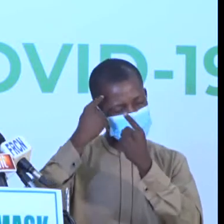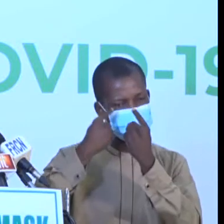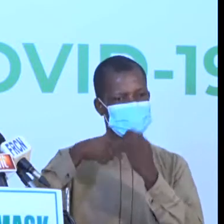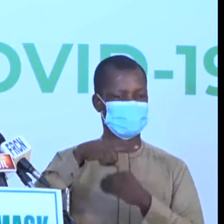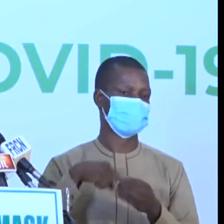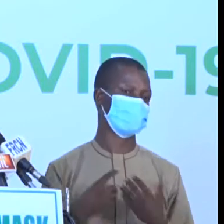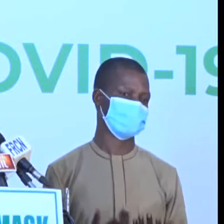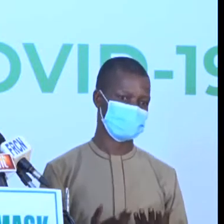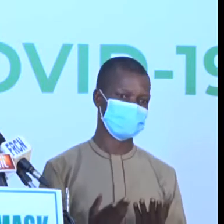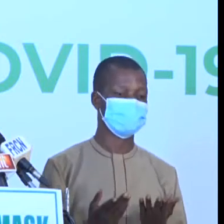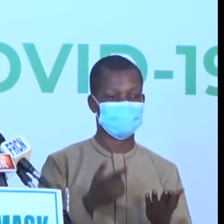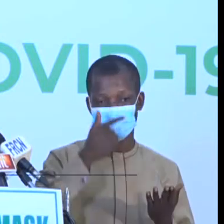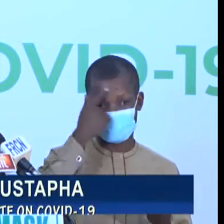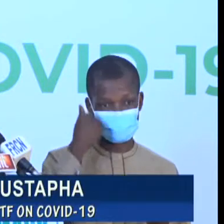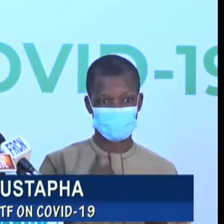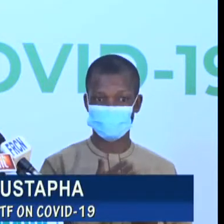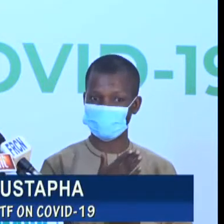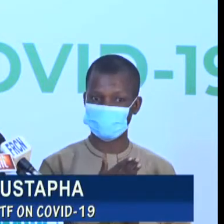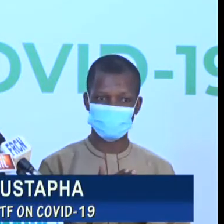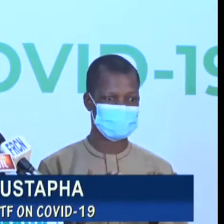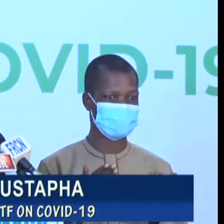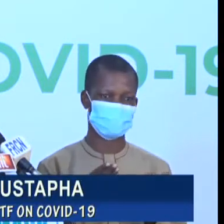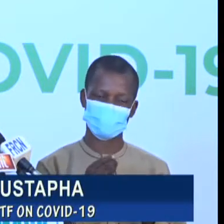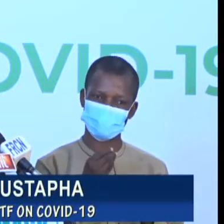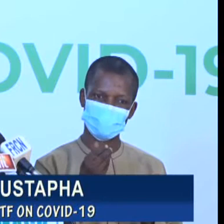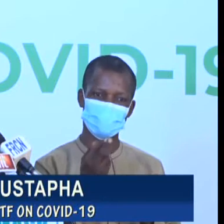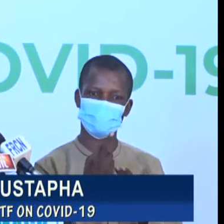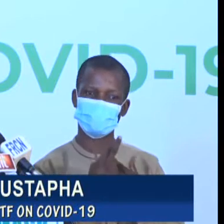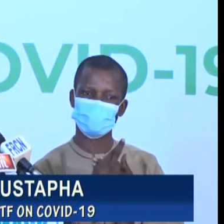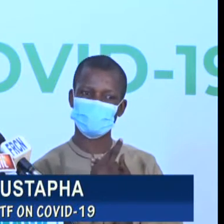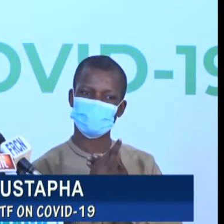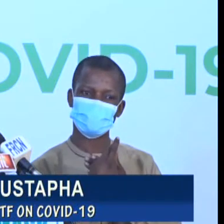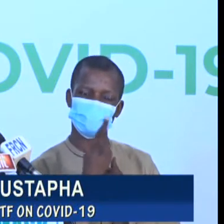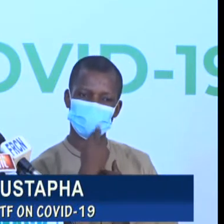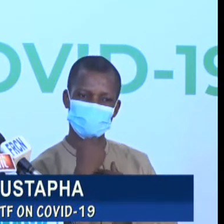further because there are some few red signals that we must deal with